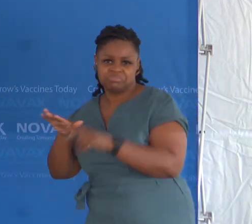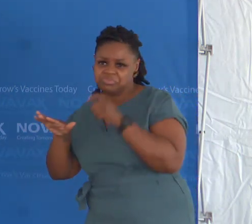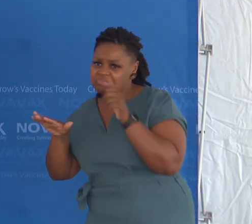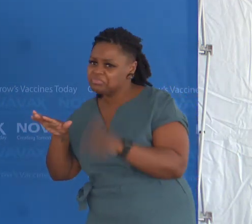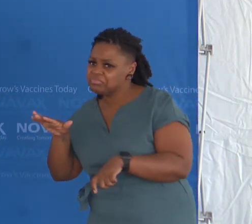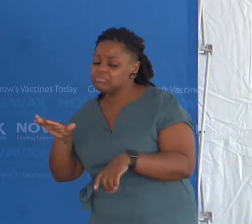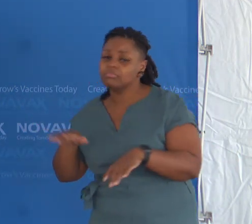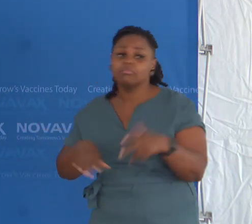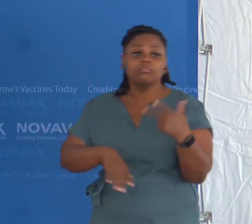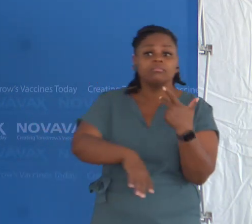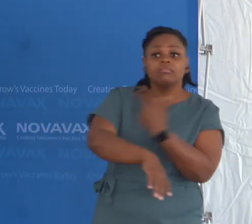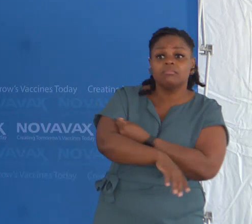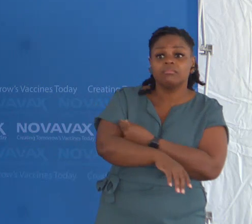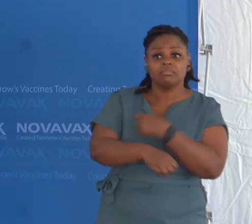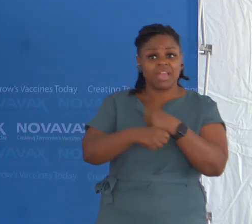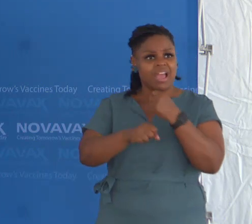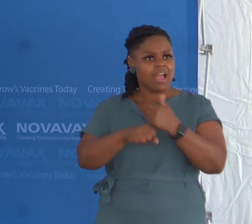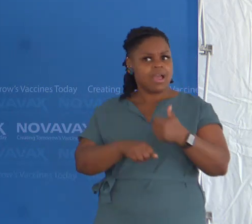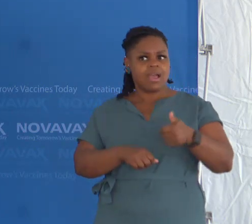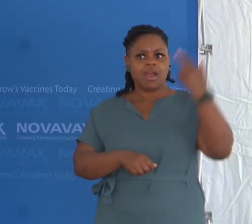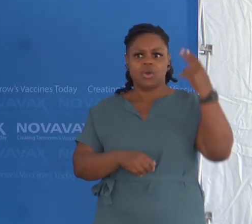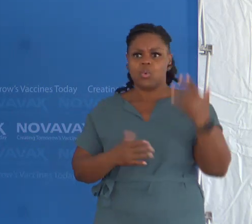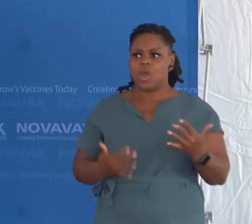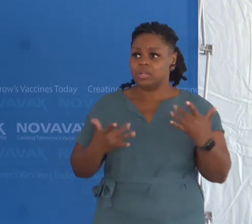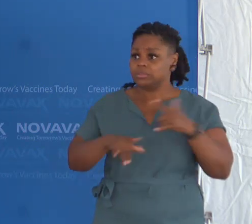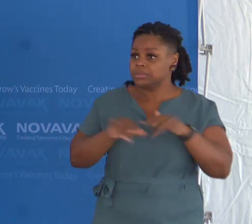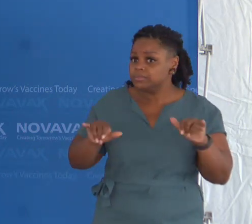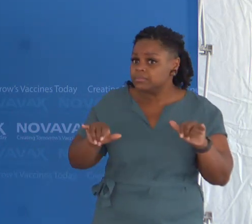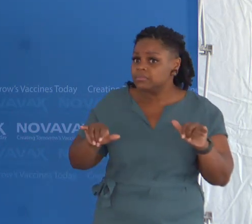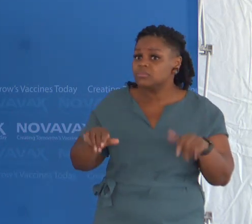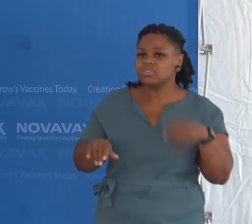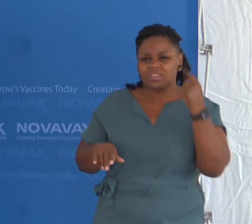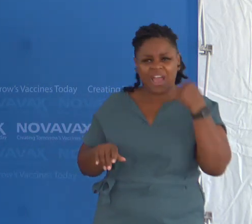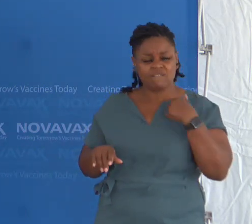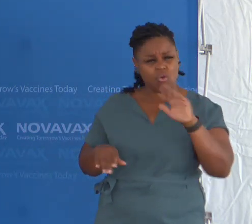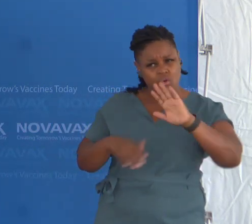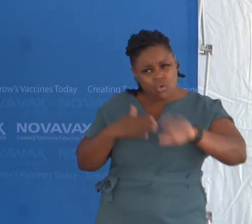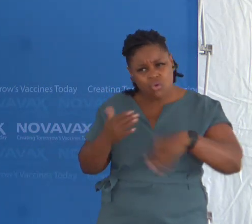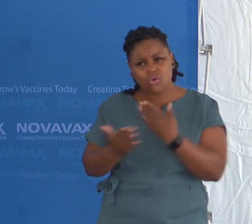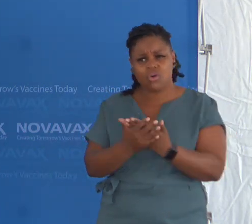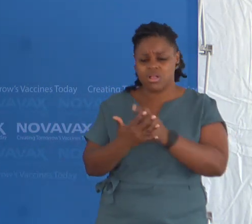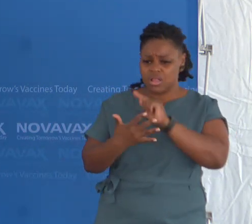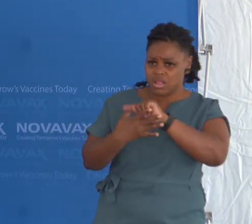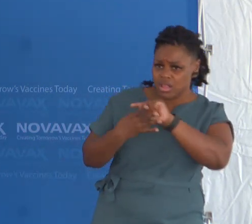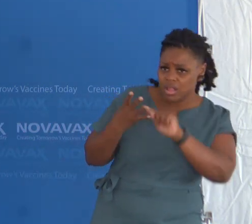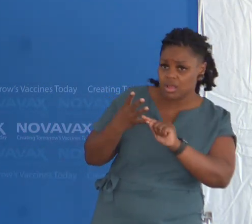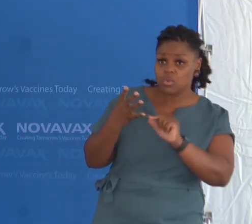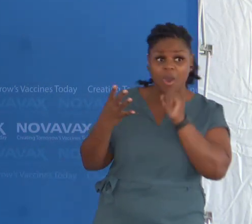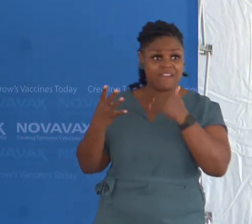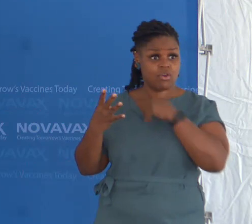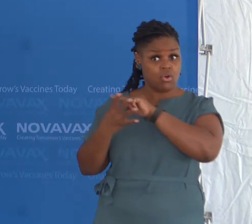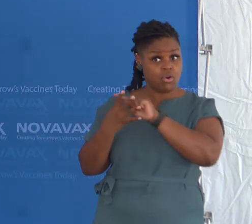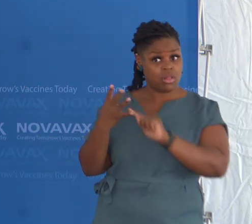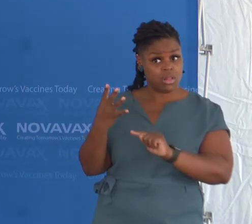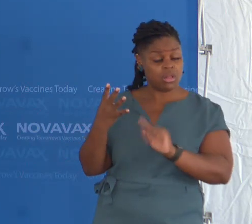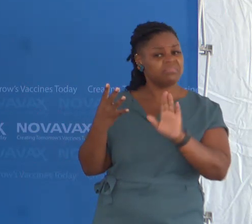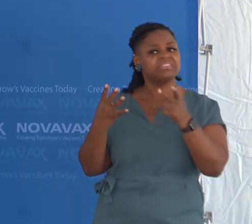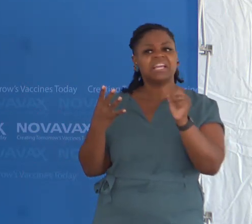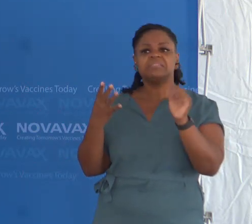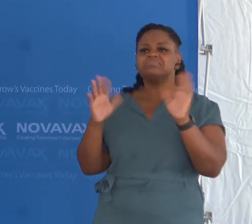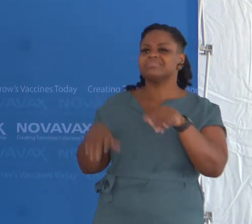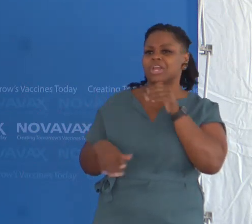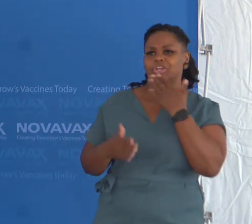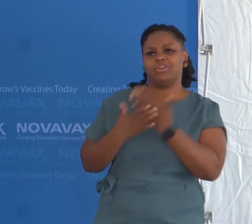those characteristics, you don't have a vaccine that's suitable for global supply. We have